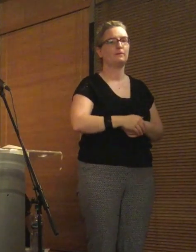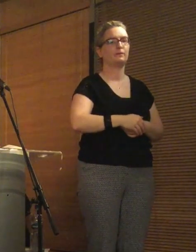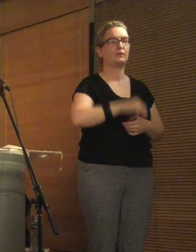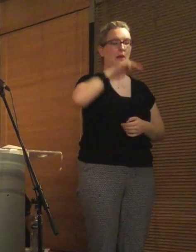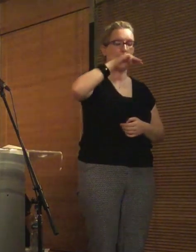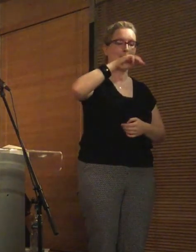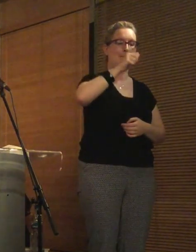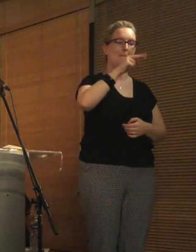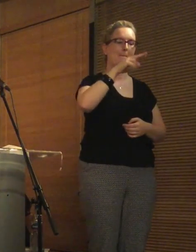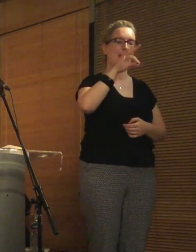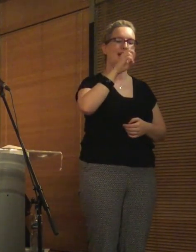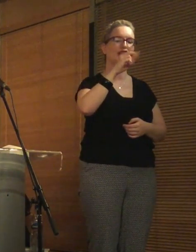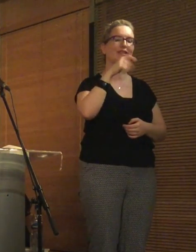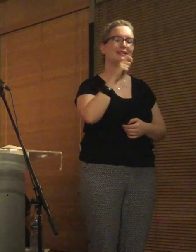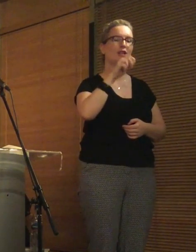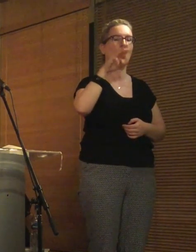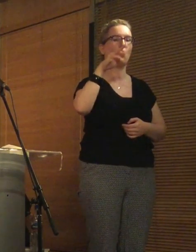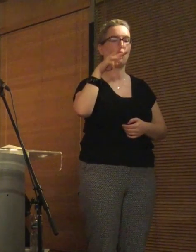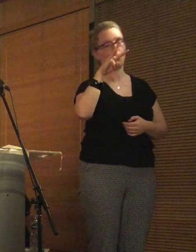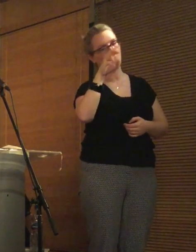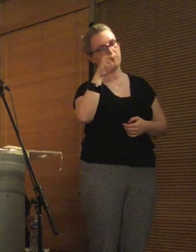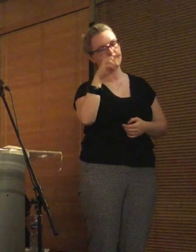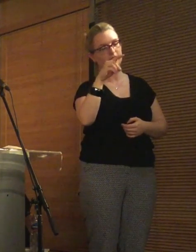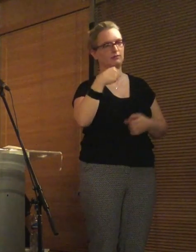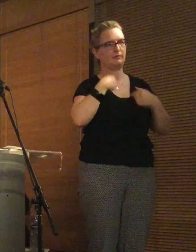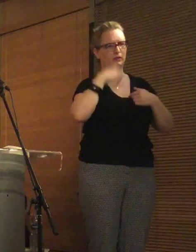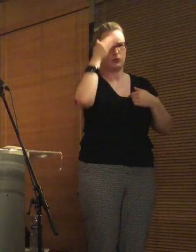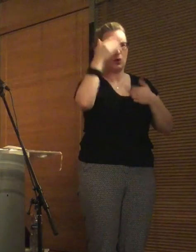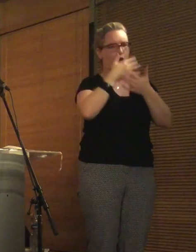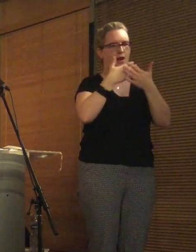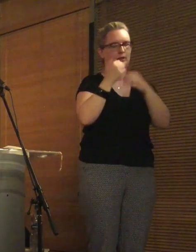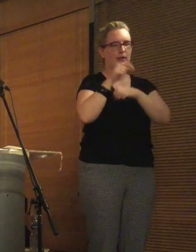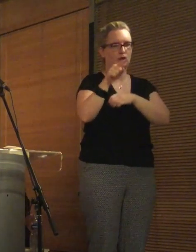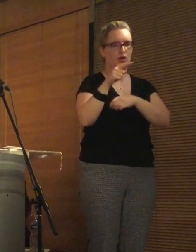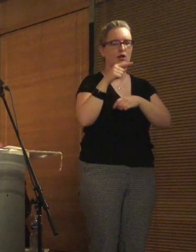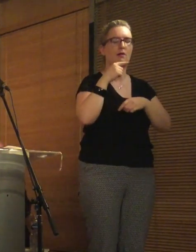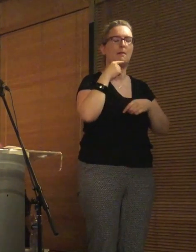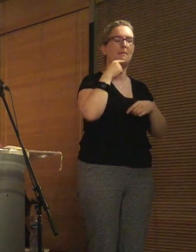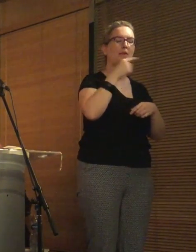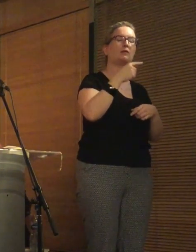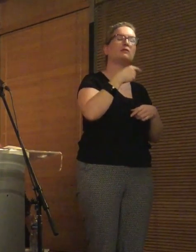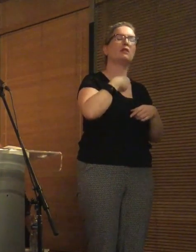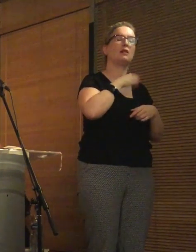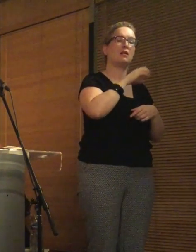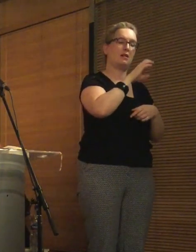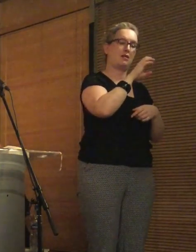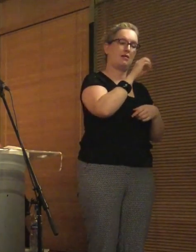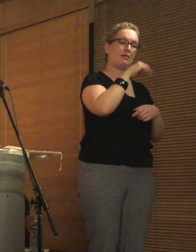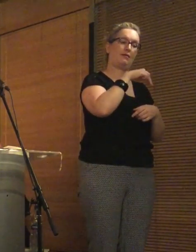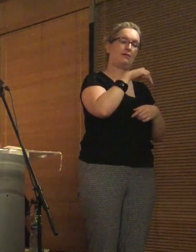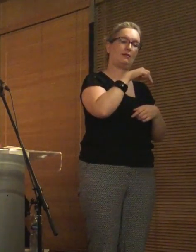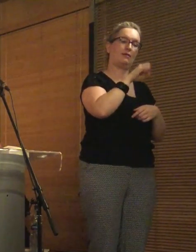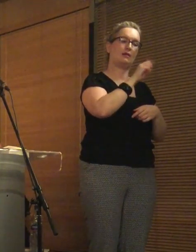Margaret Ward, which I hadn't really known that much about Constance's life as a kind of a